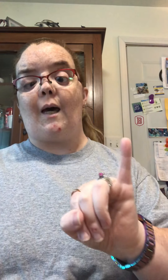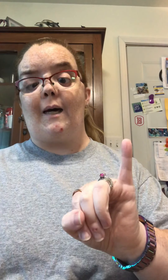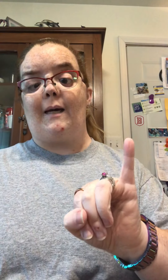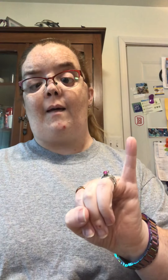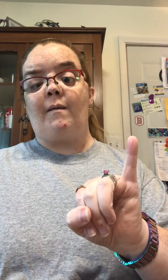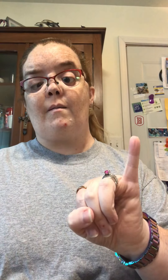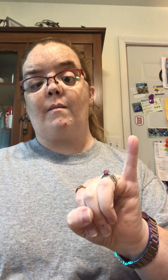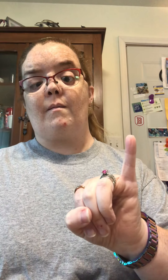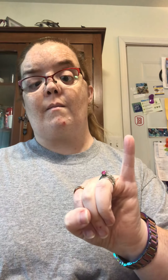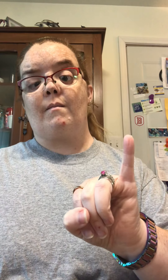I,